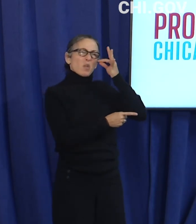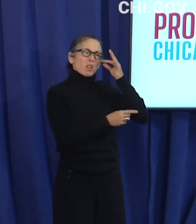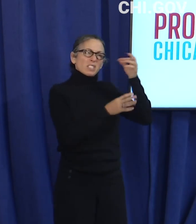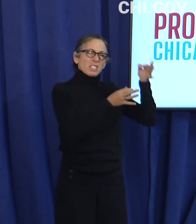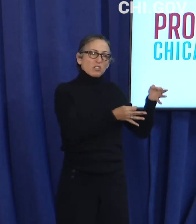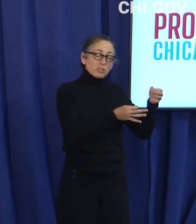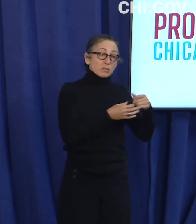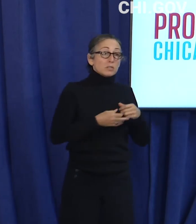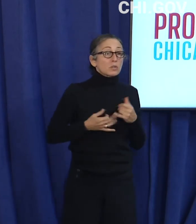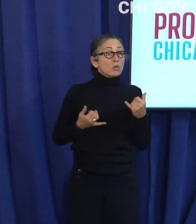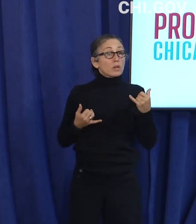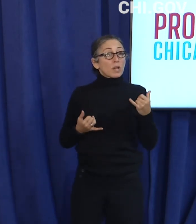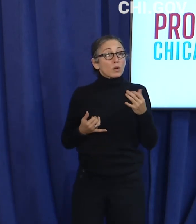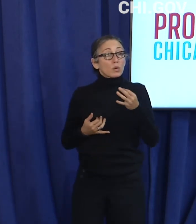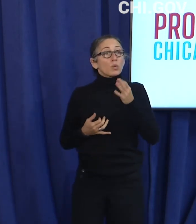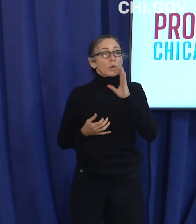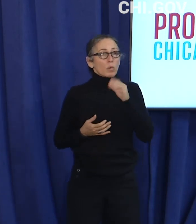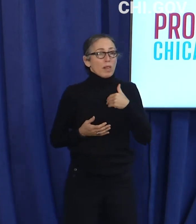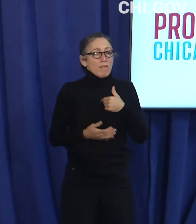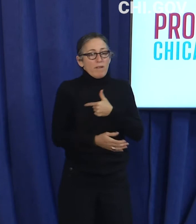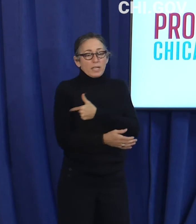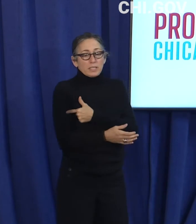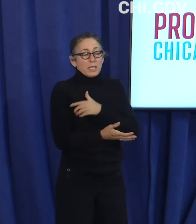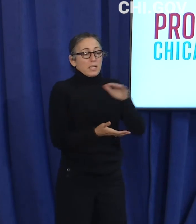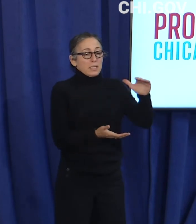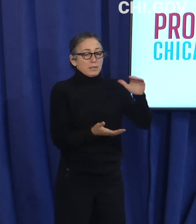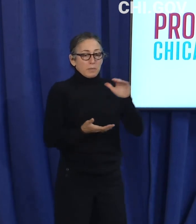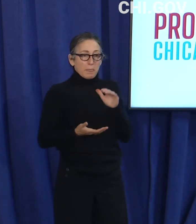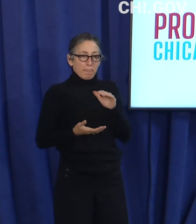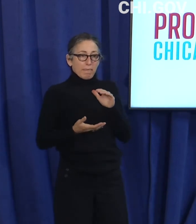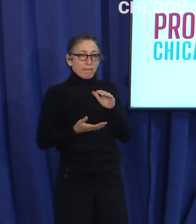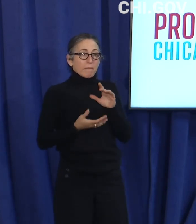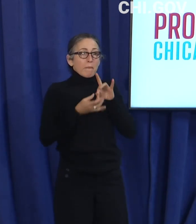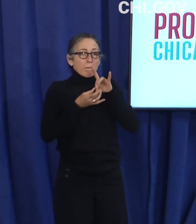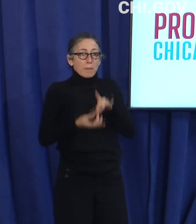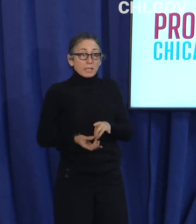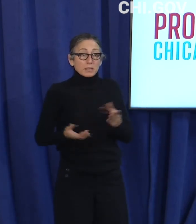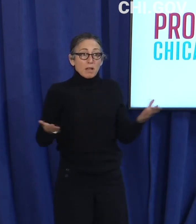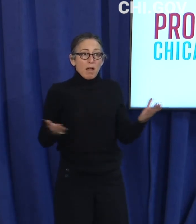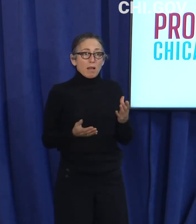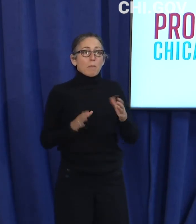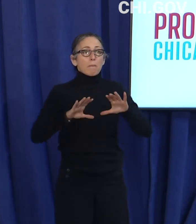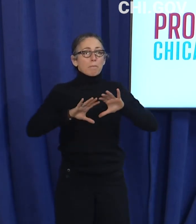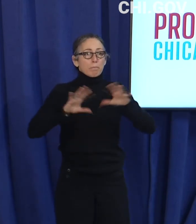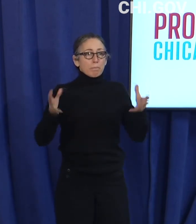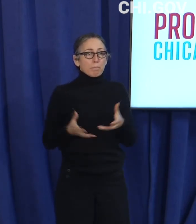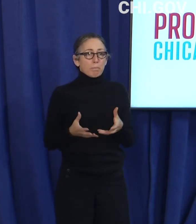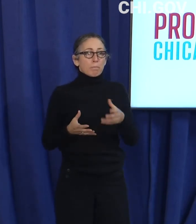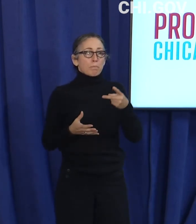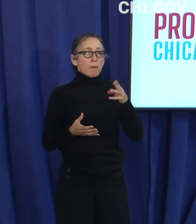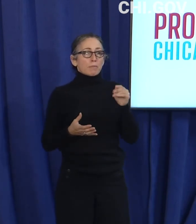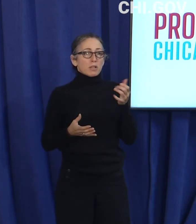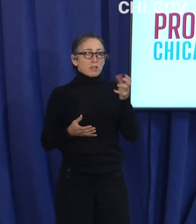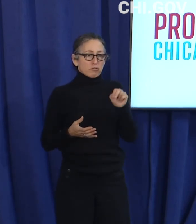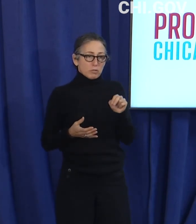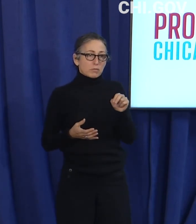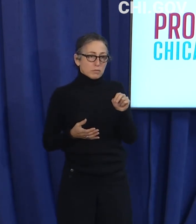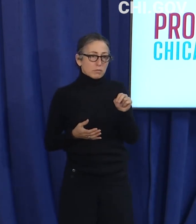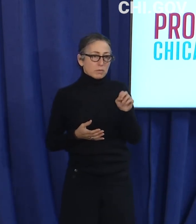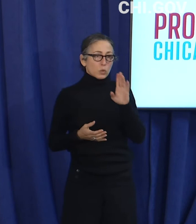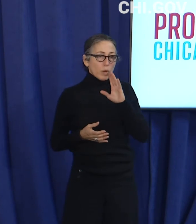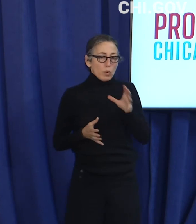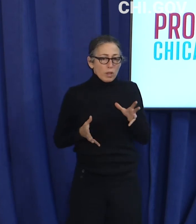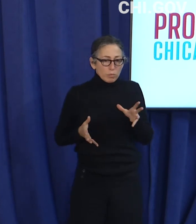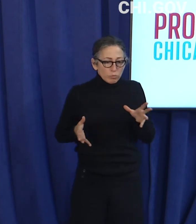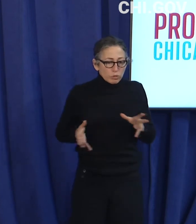be receiving vaccine based on our population, just as the state will, and we will be allocating that and really working to push that